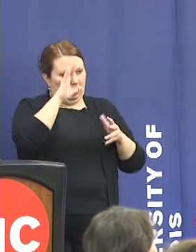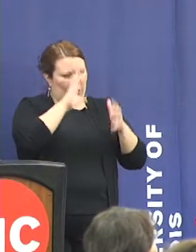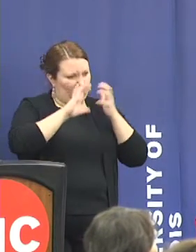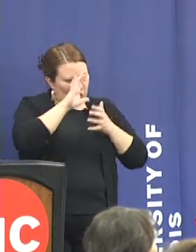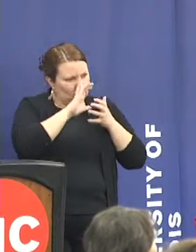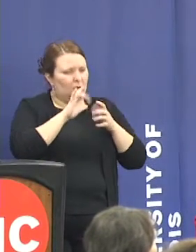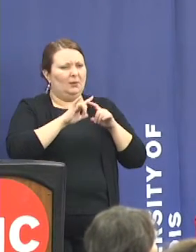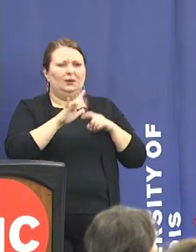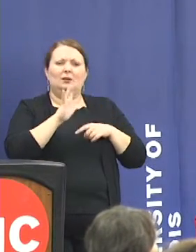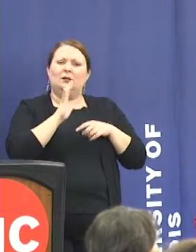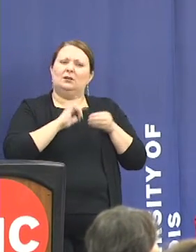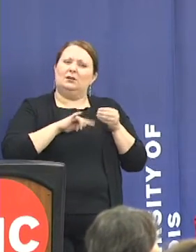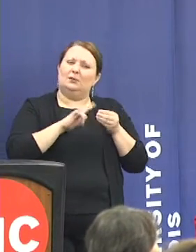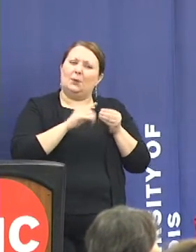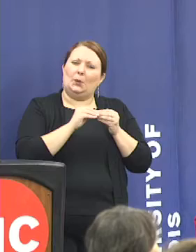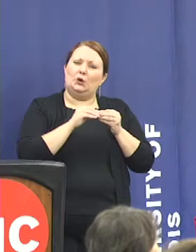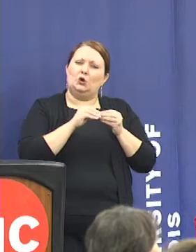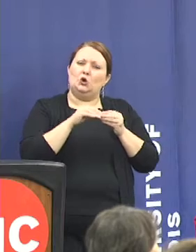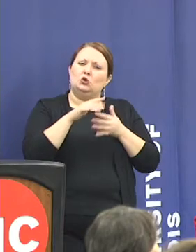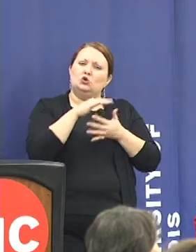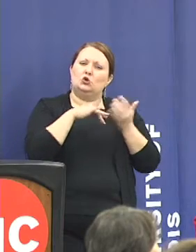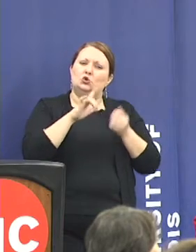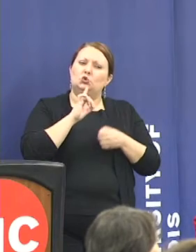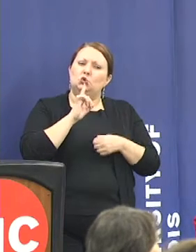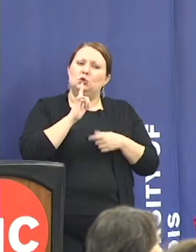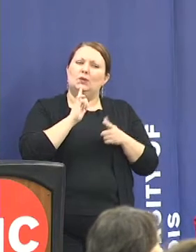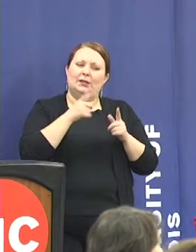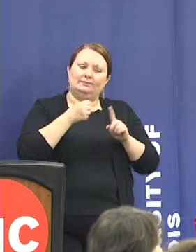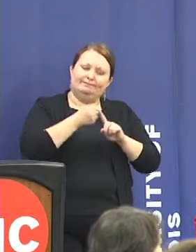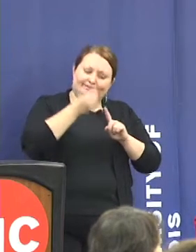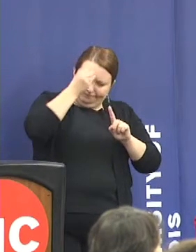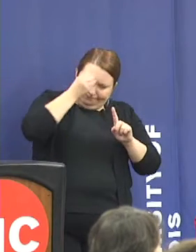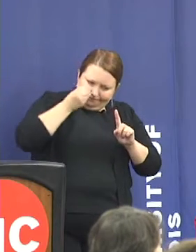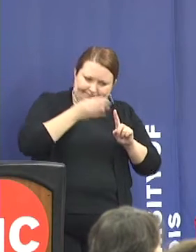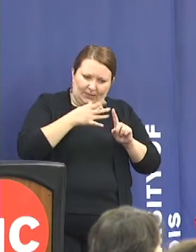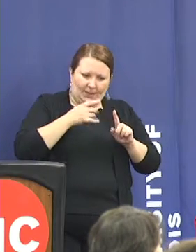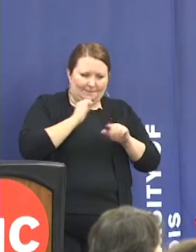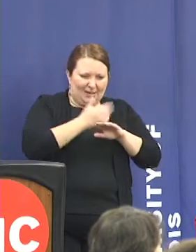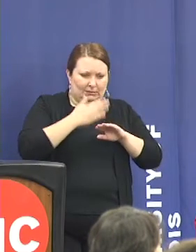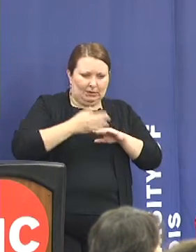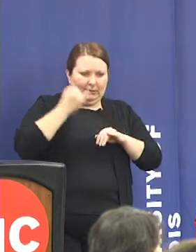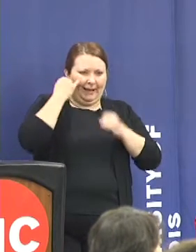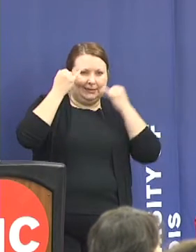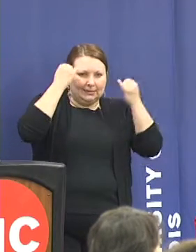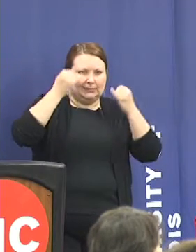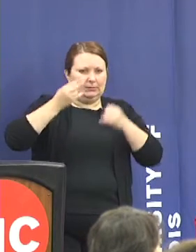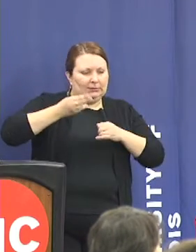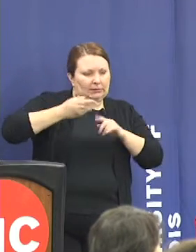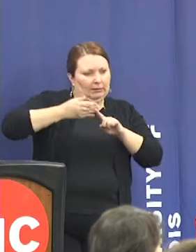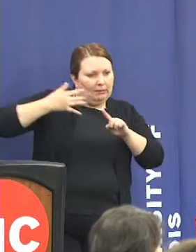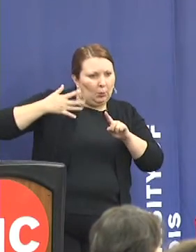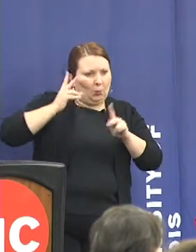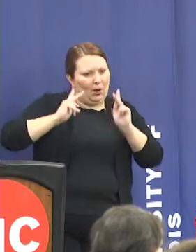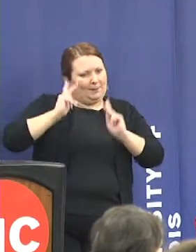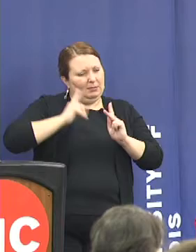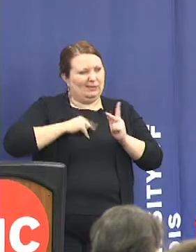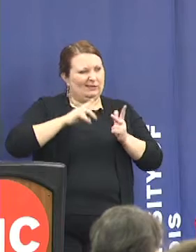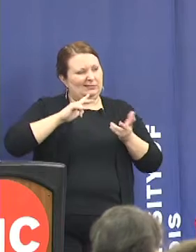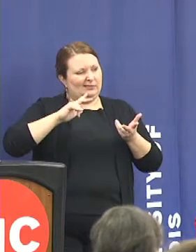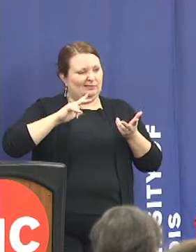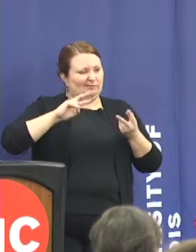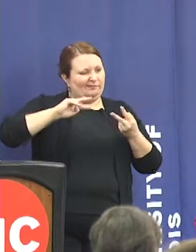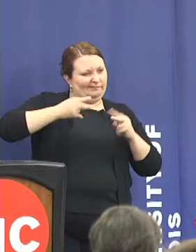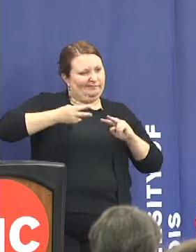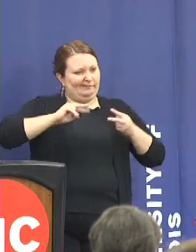think that what we're talking about is sort of social truths that are very informed by ideology and history of why people may be conflating